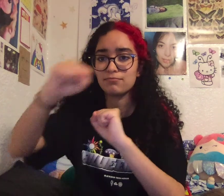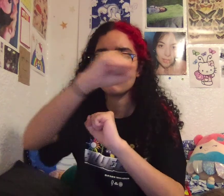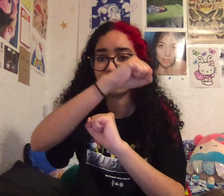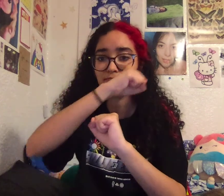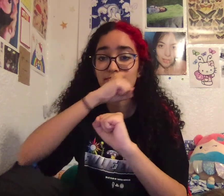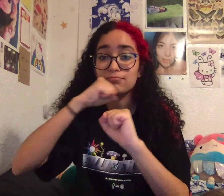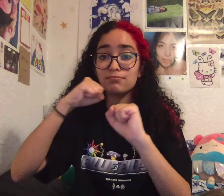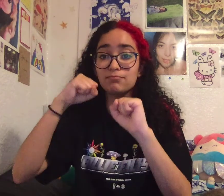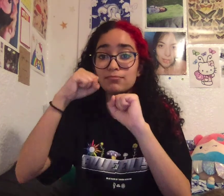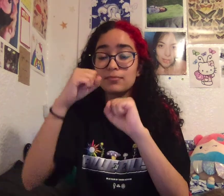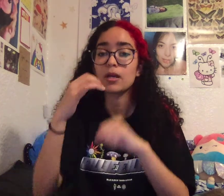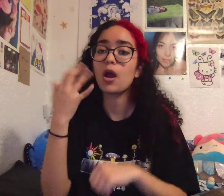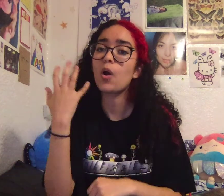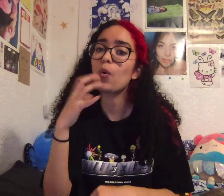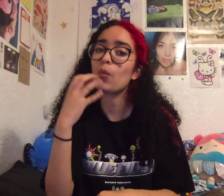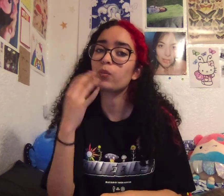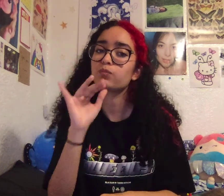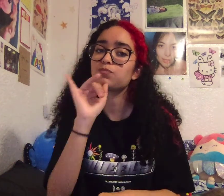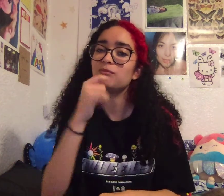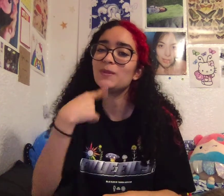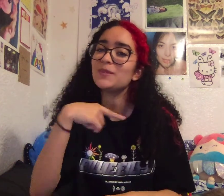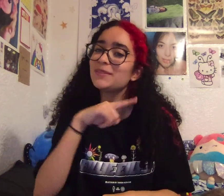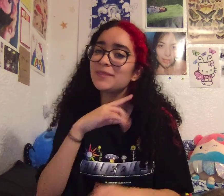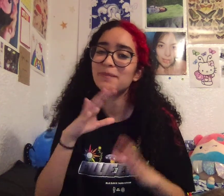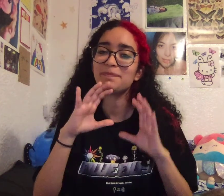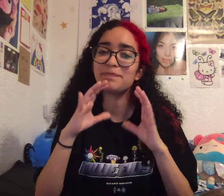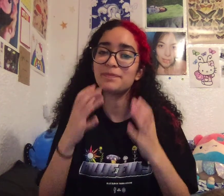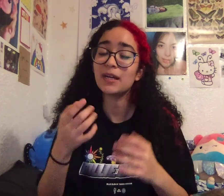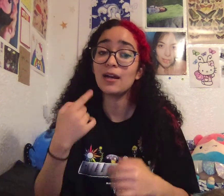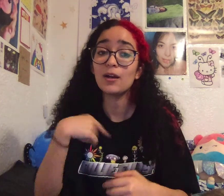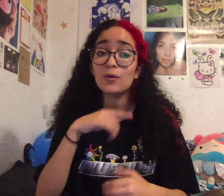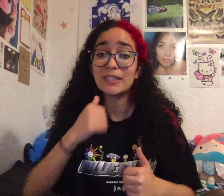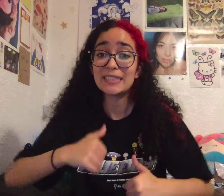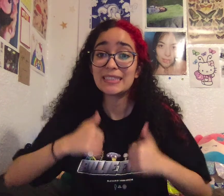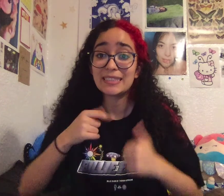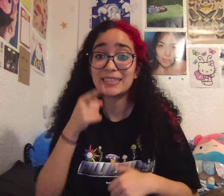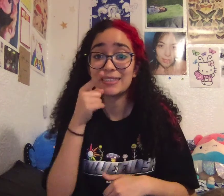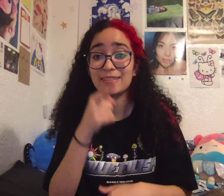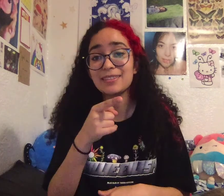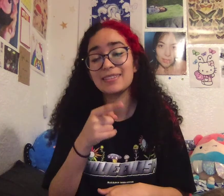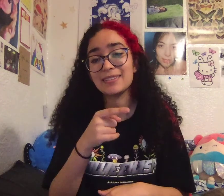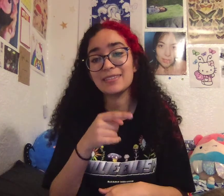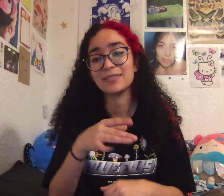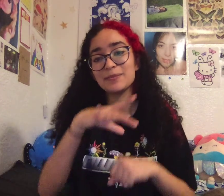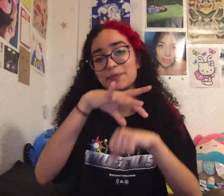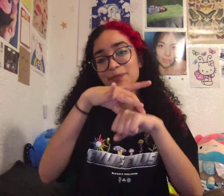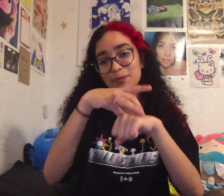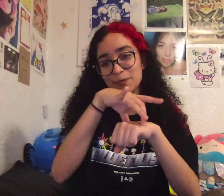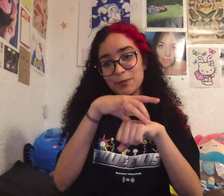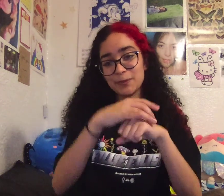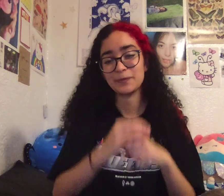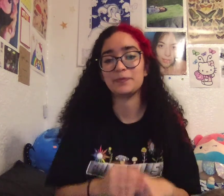Wow, there's our planet. That's where we live, the Earth. The 4th planet